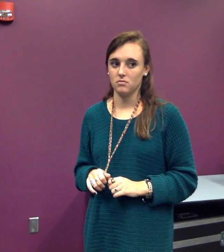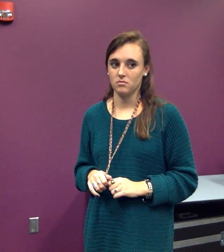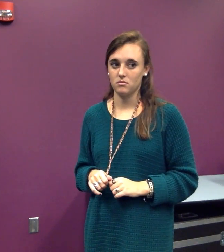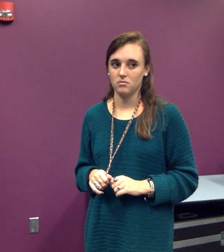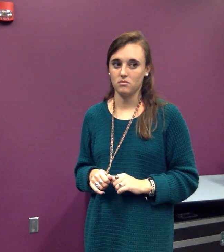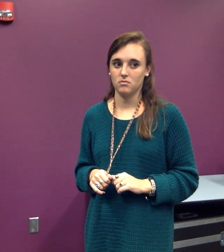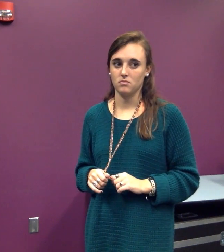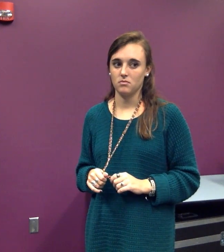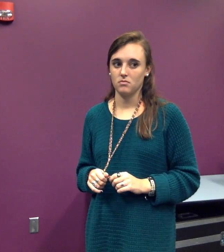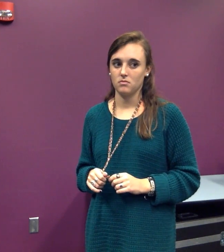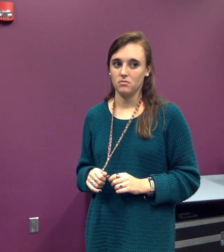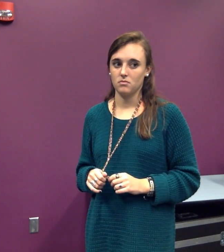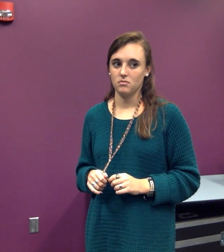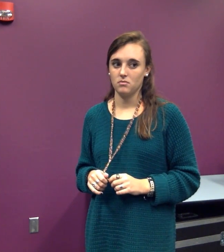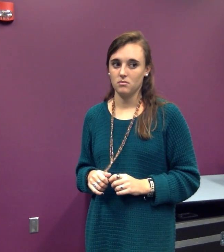So you have to rely on your triangle.